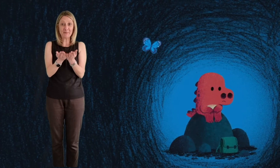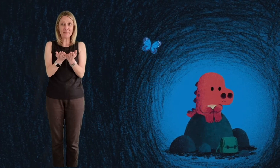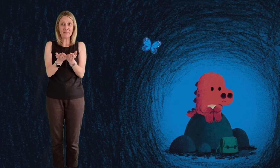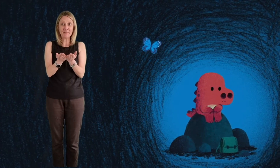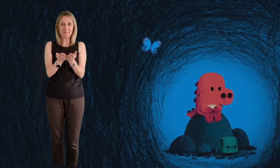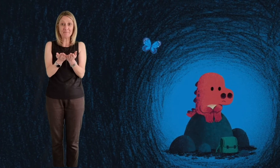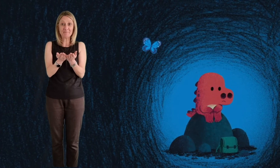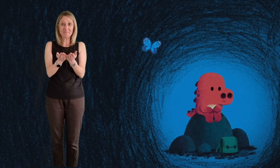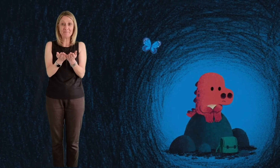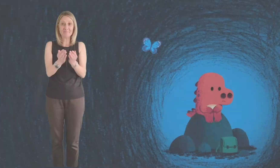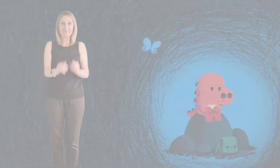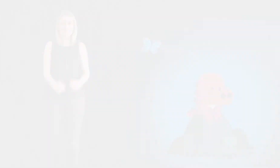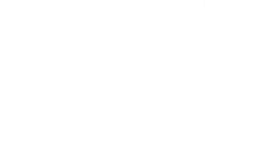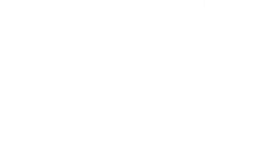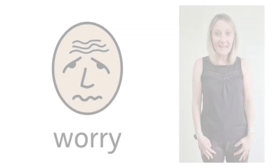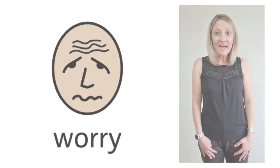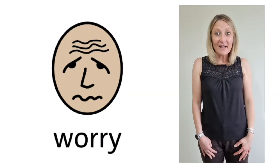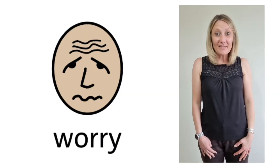this book.